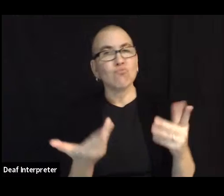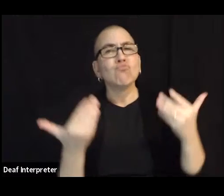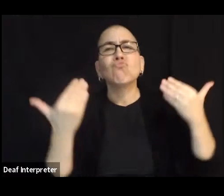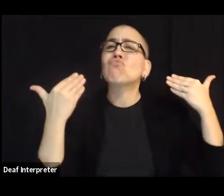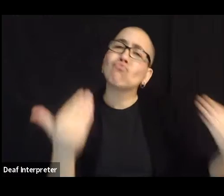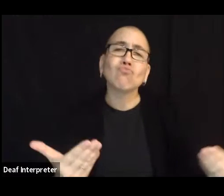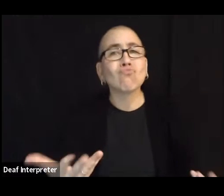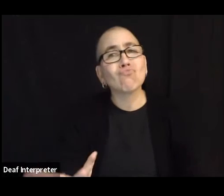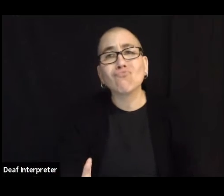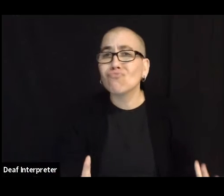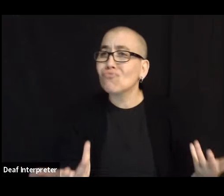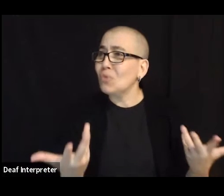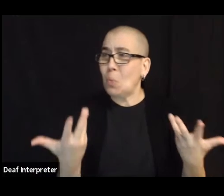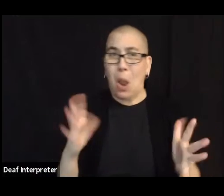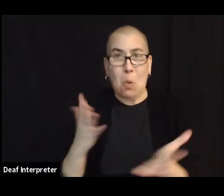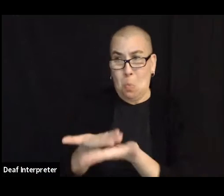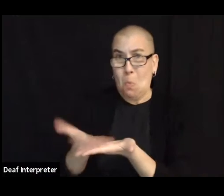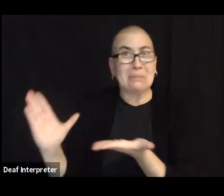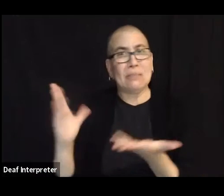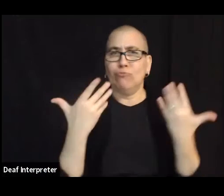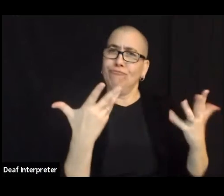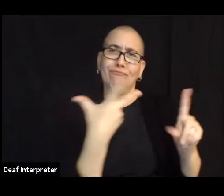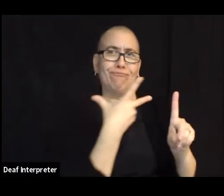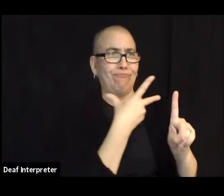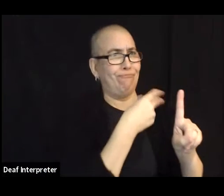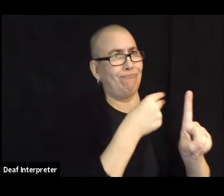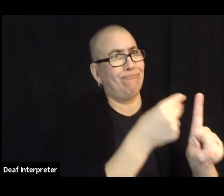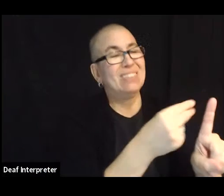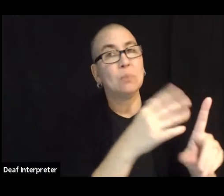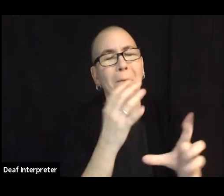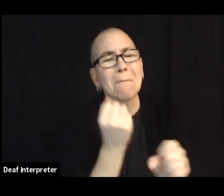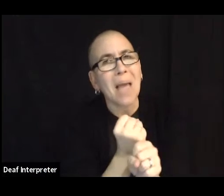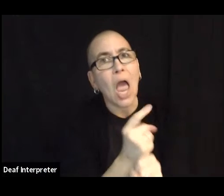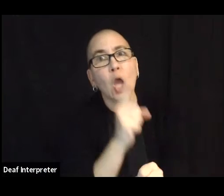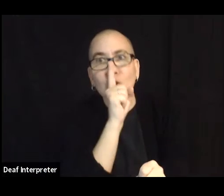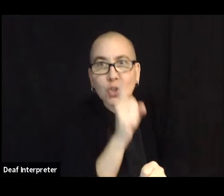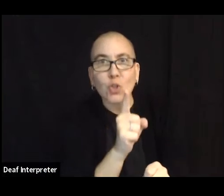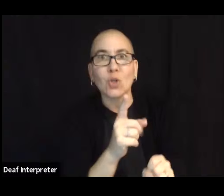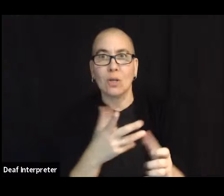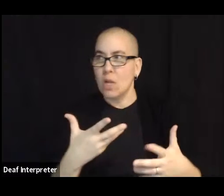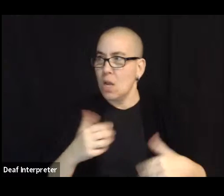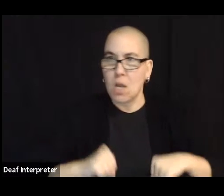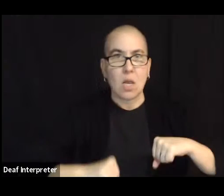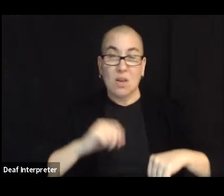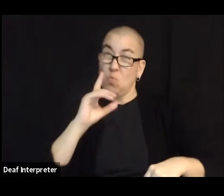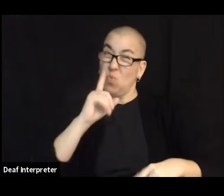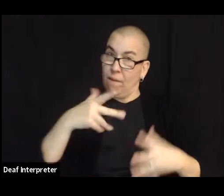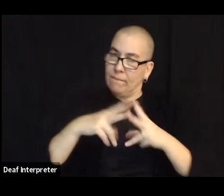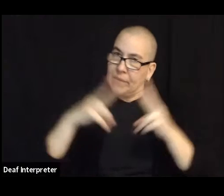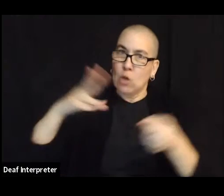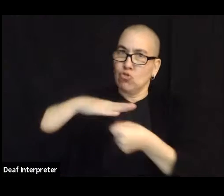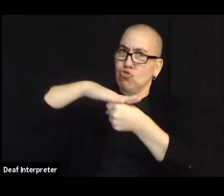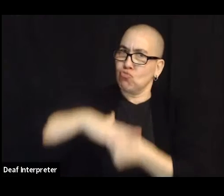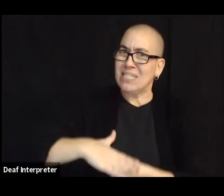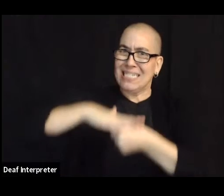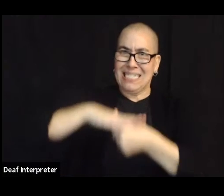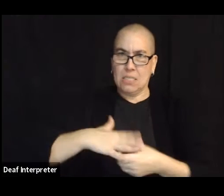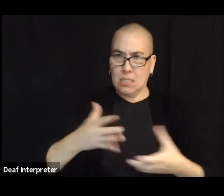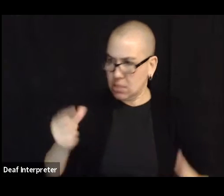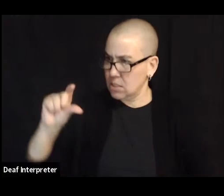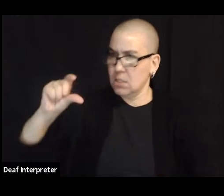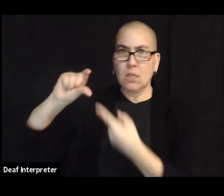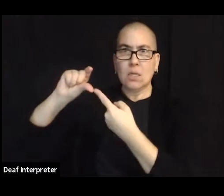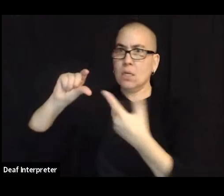doses, and that's important. It's just challenging when decisions are made that are